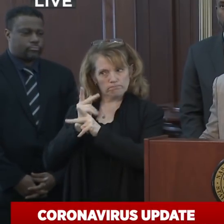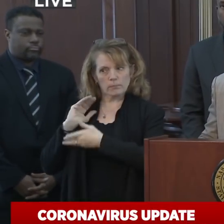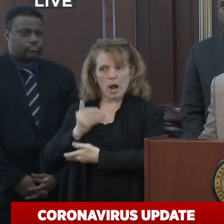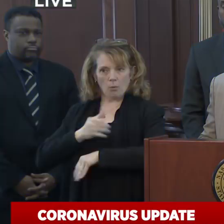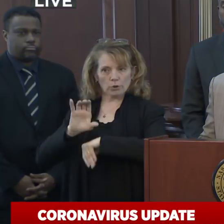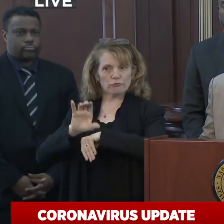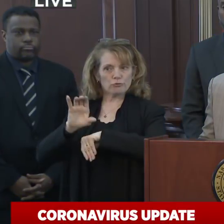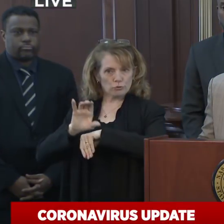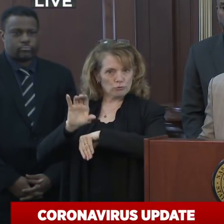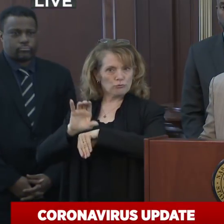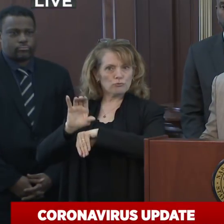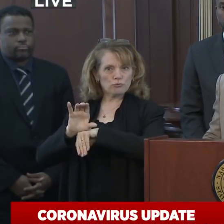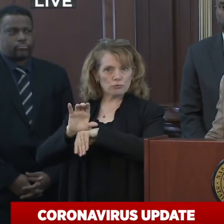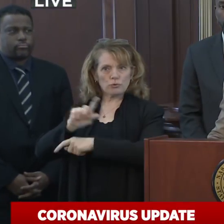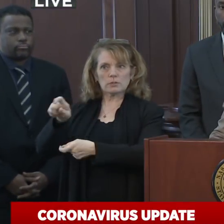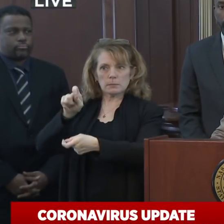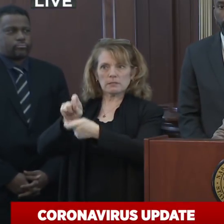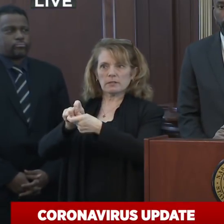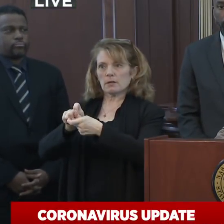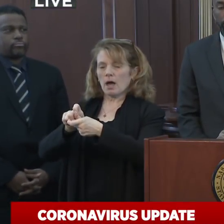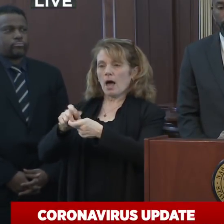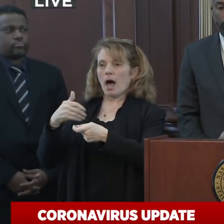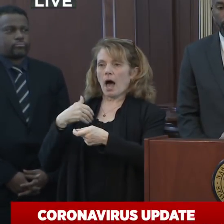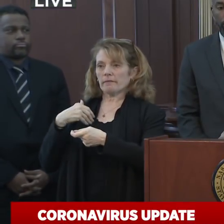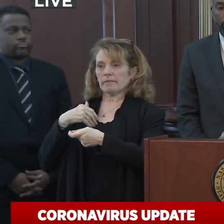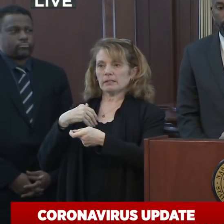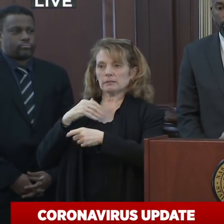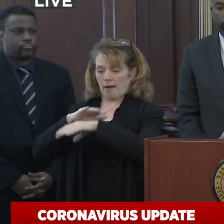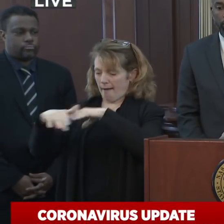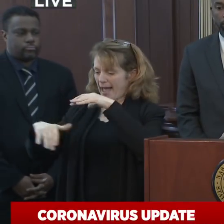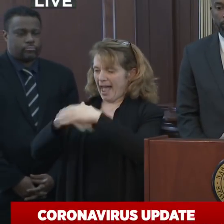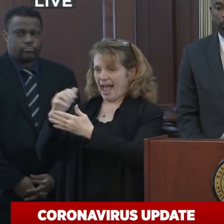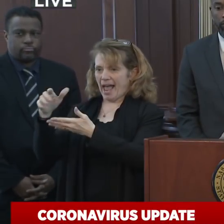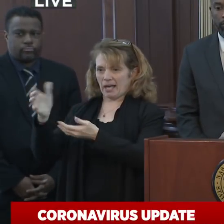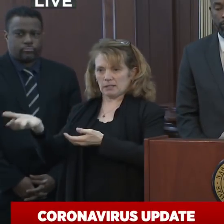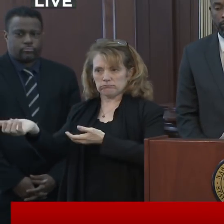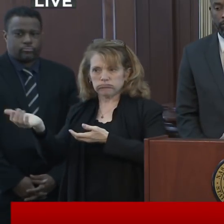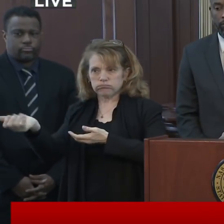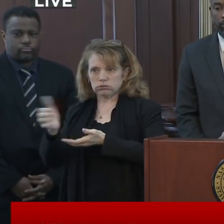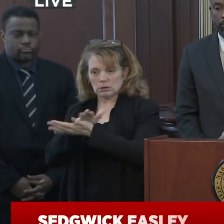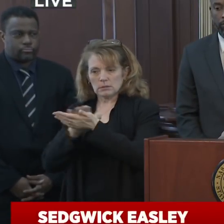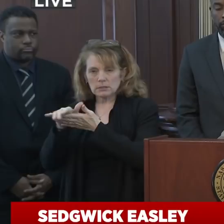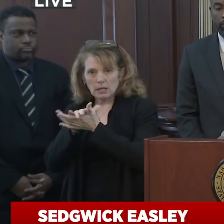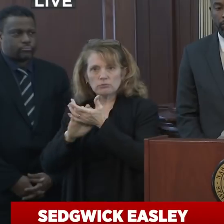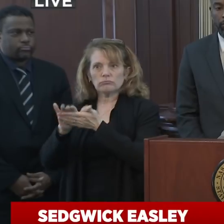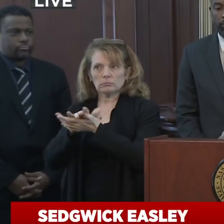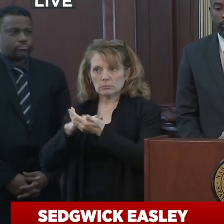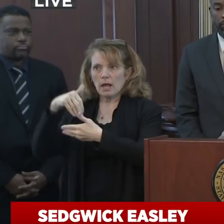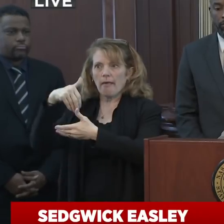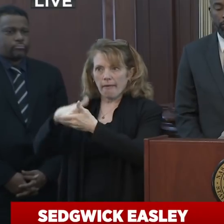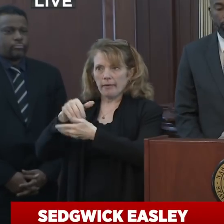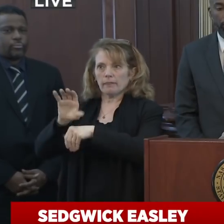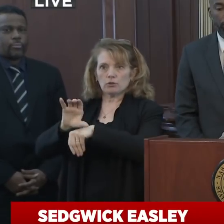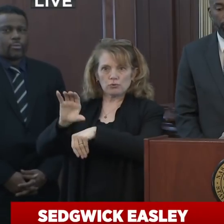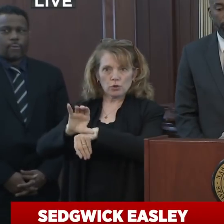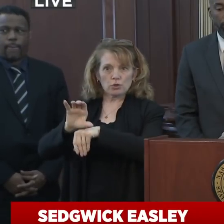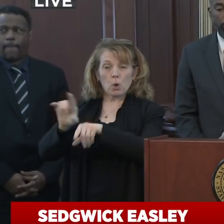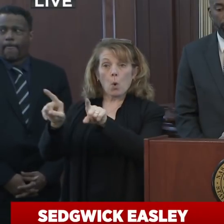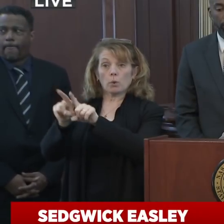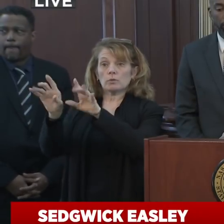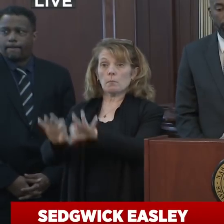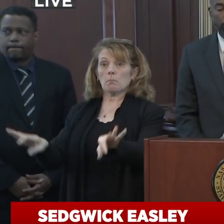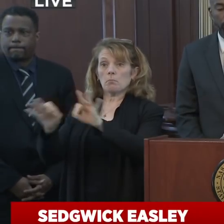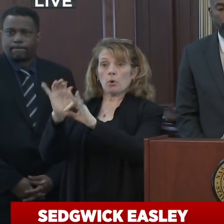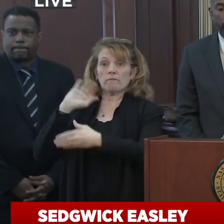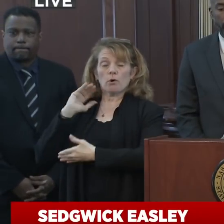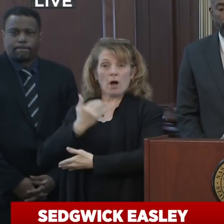church, particularly of having hand sanitizer all throughout the church. Also, it is important for us as a